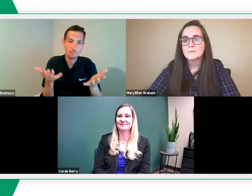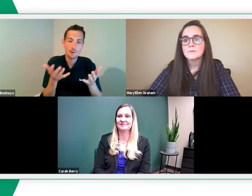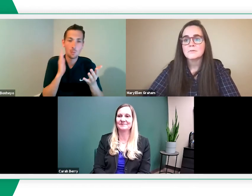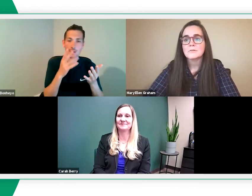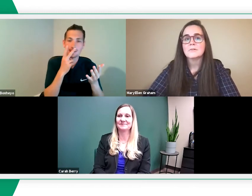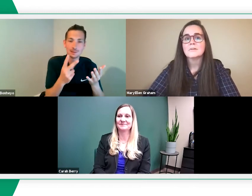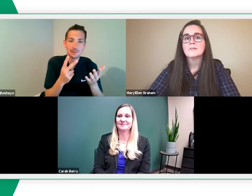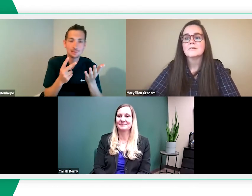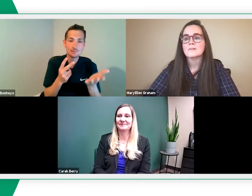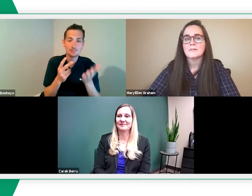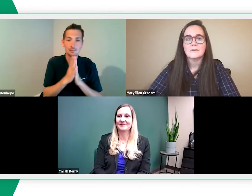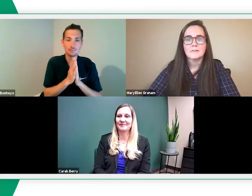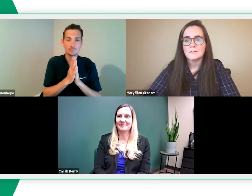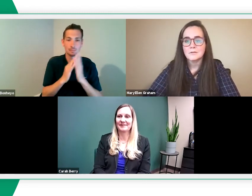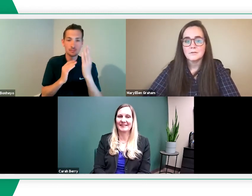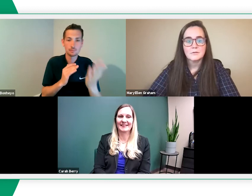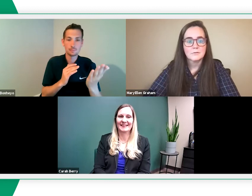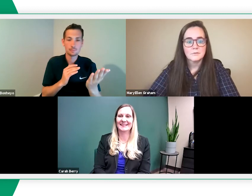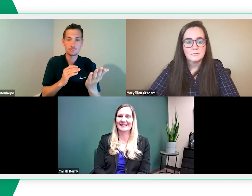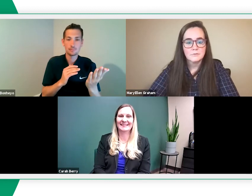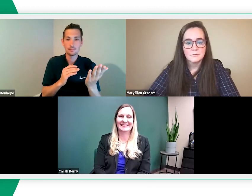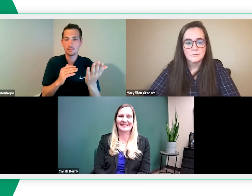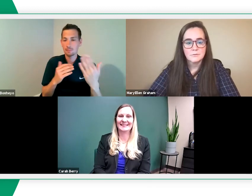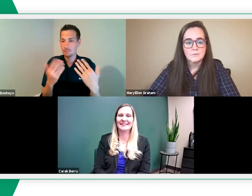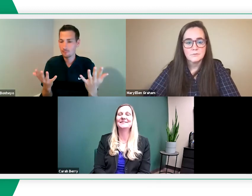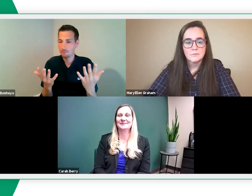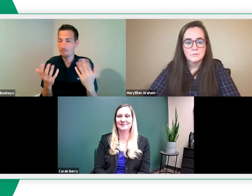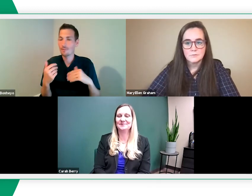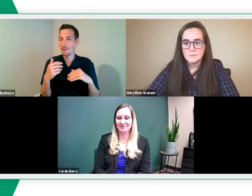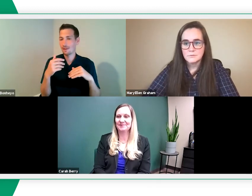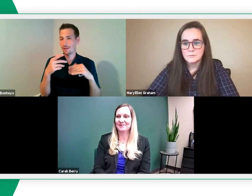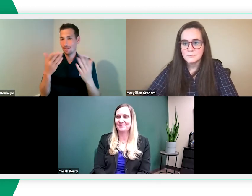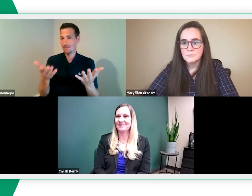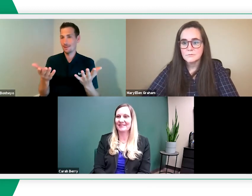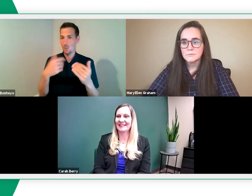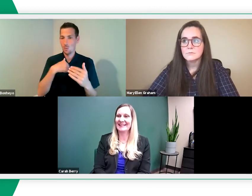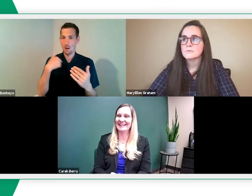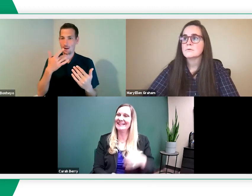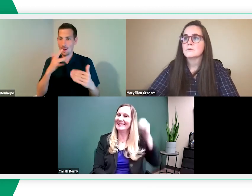really a question, but really it's more of a yeah, you'll see it right here. So